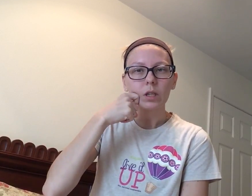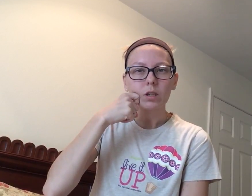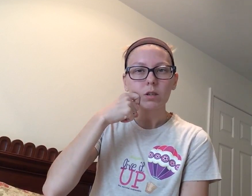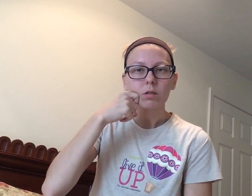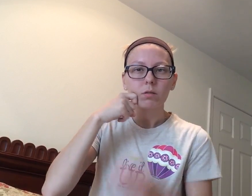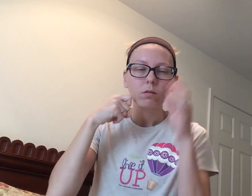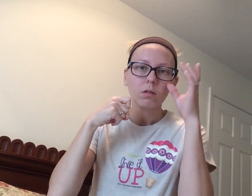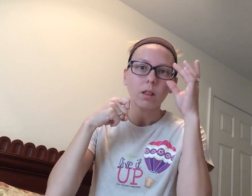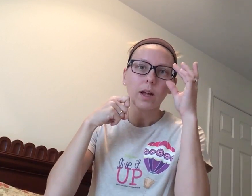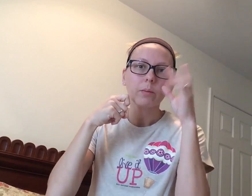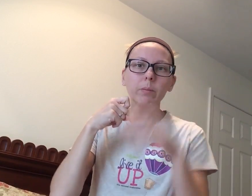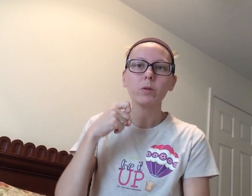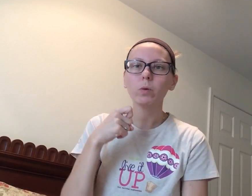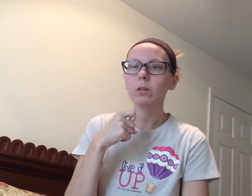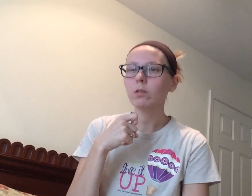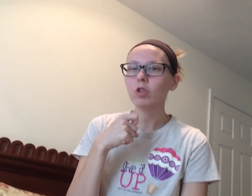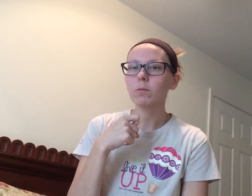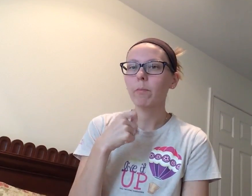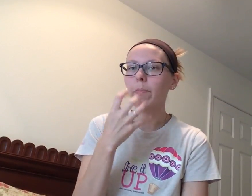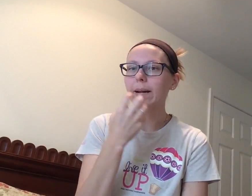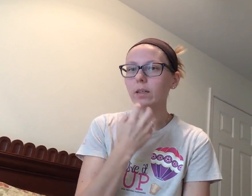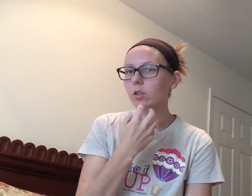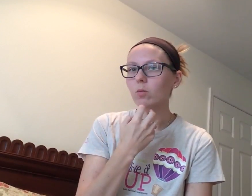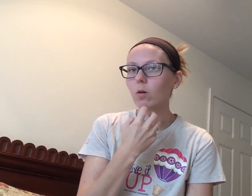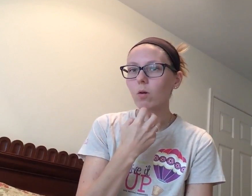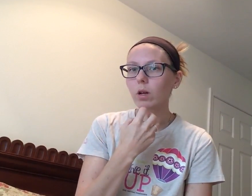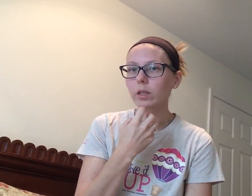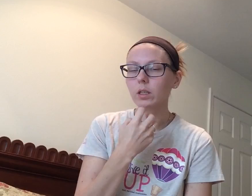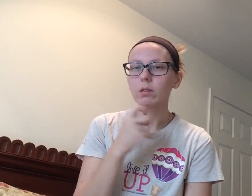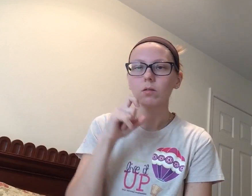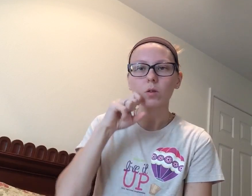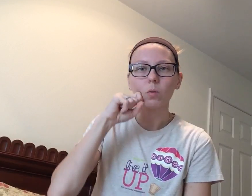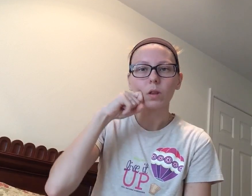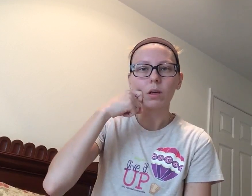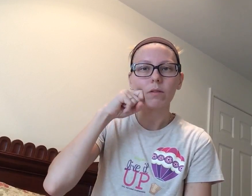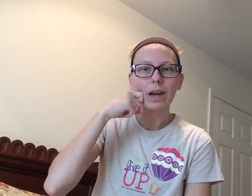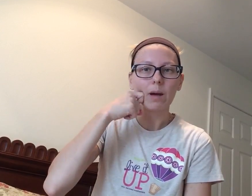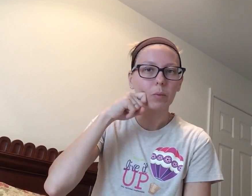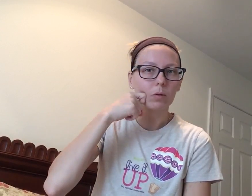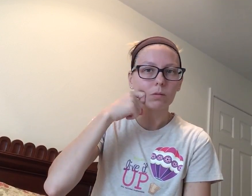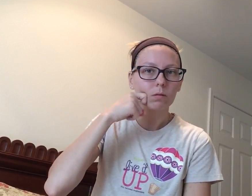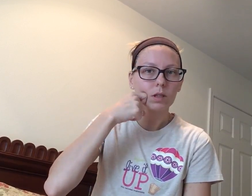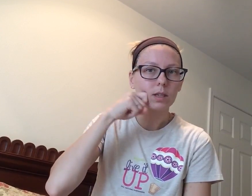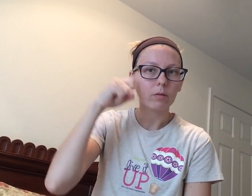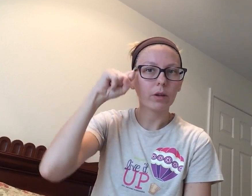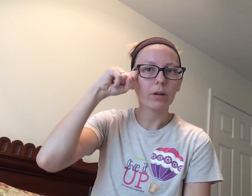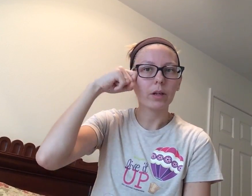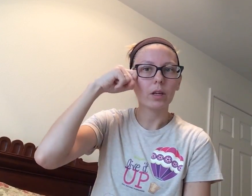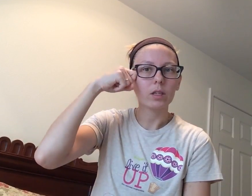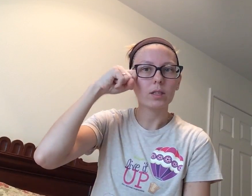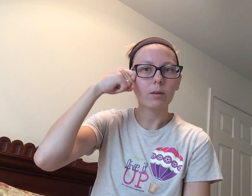eat. A lot of people wouldn't just bite into a whole onion. So think of an apple is down here and onions up